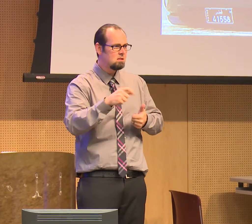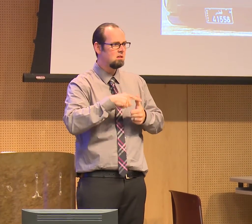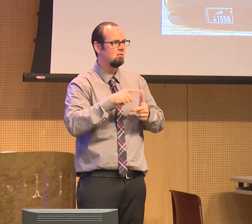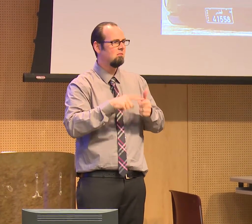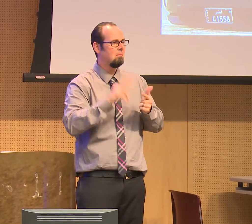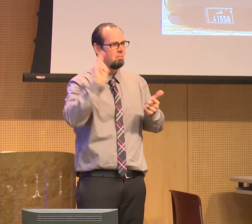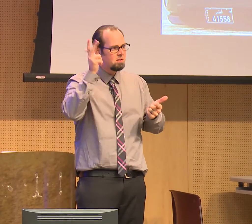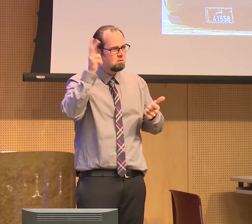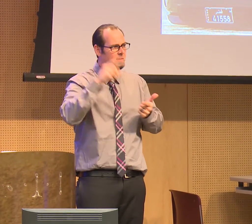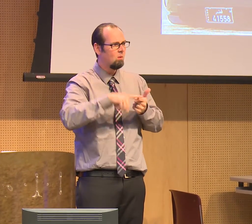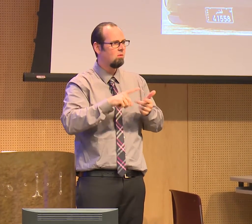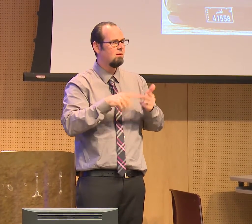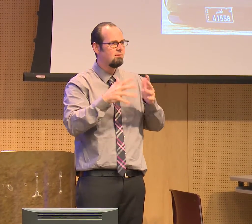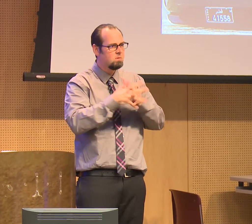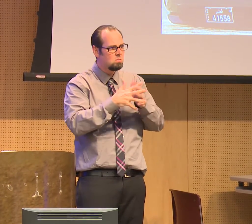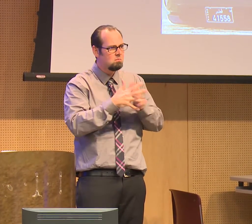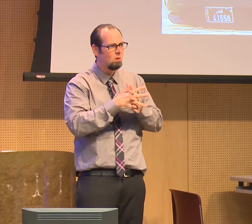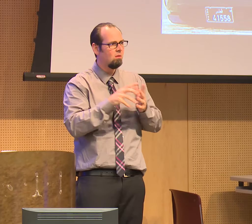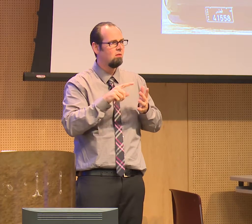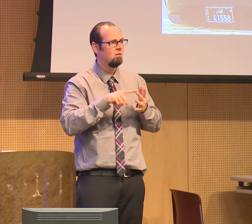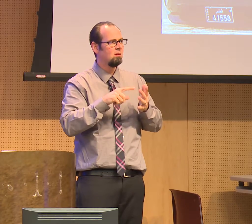And I was involved in sports, tennis,